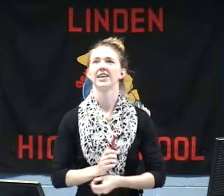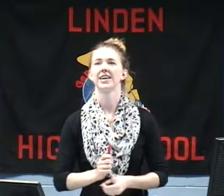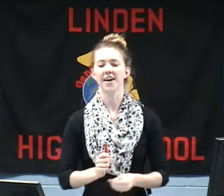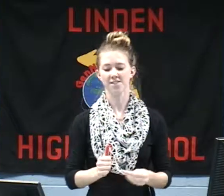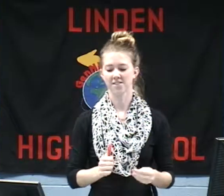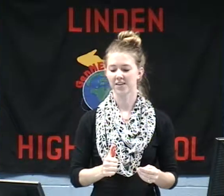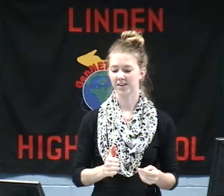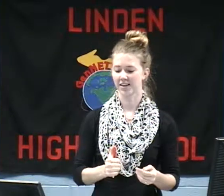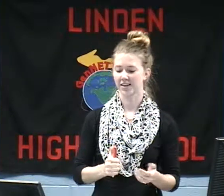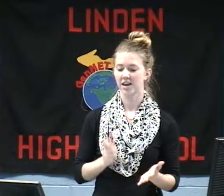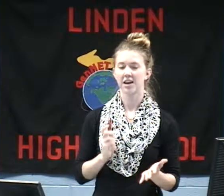Okay?